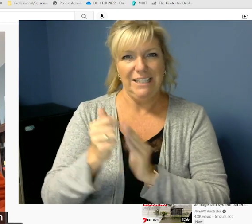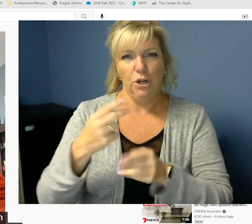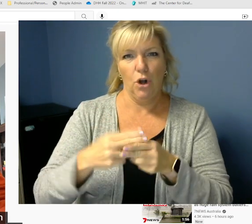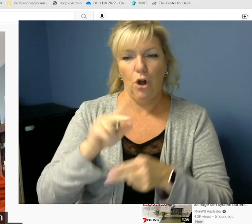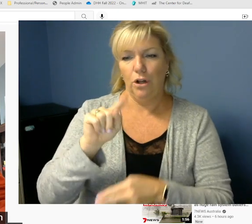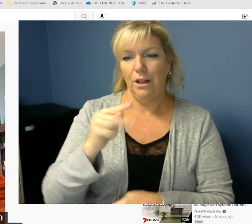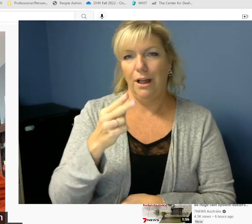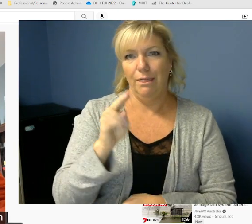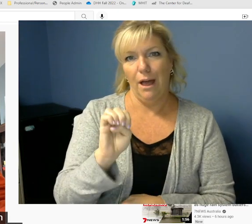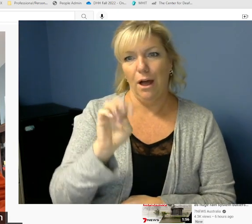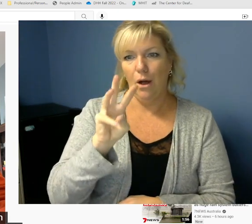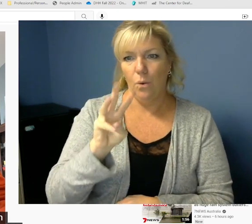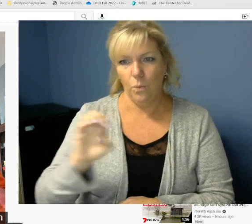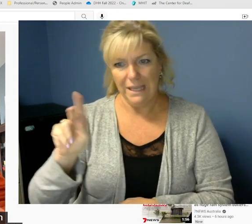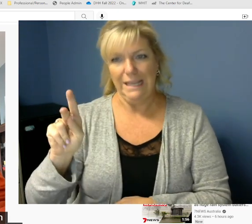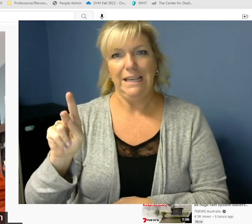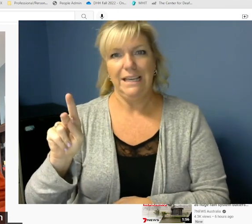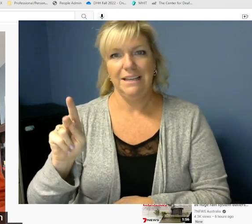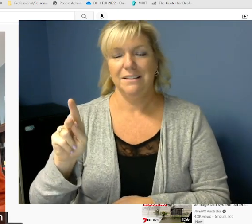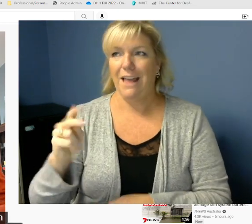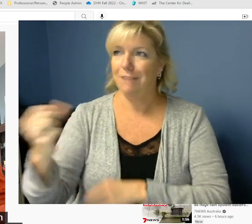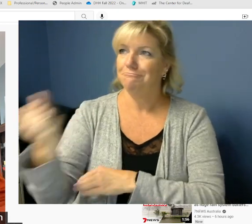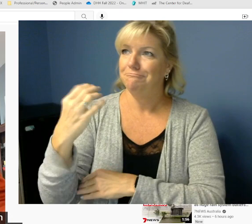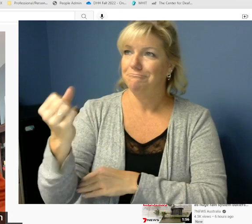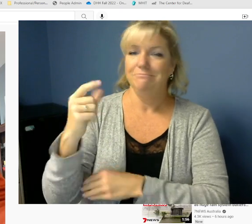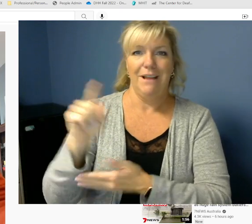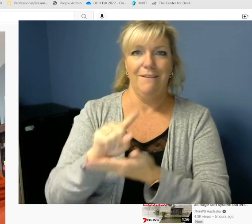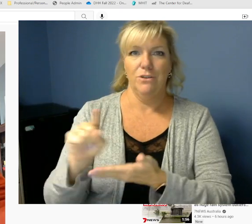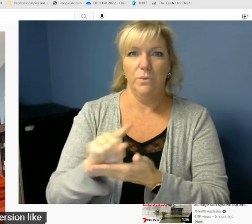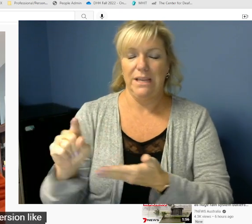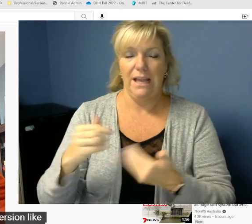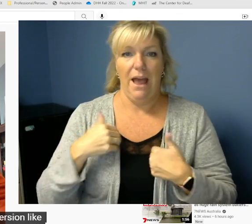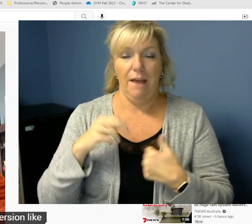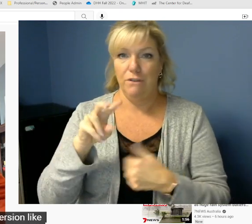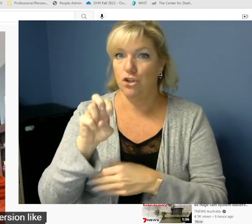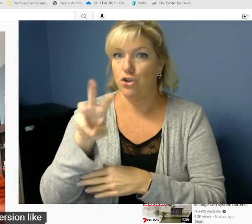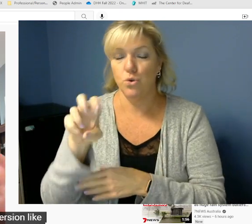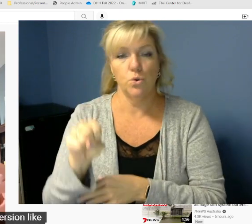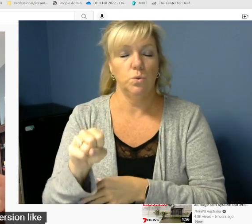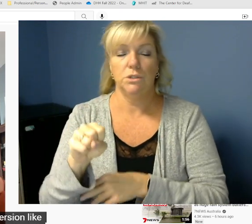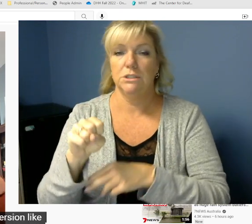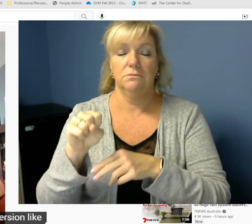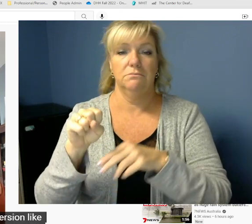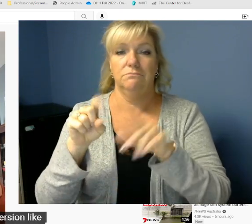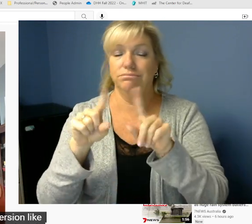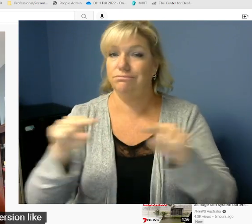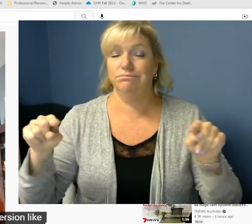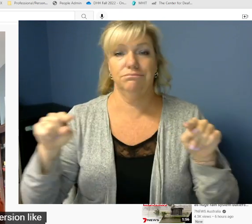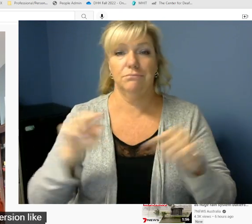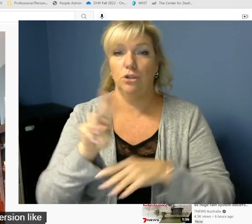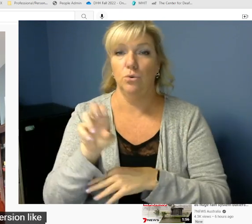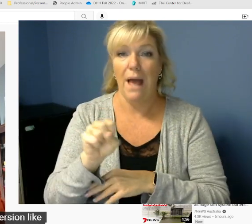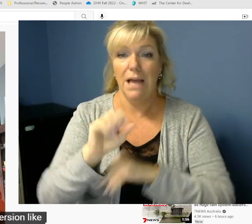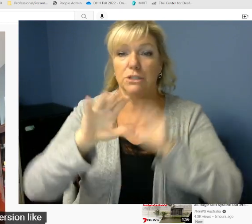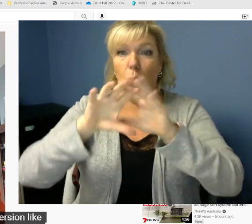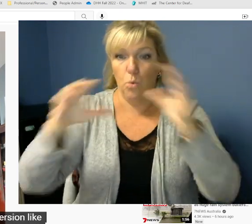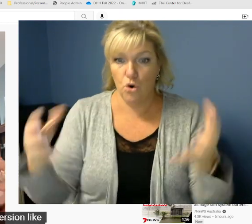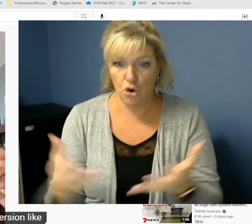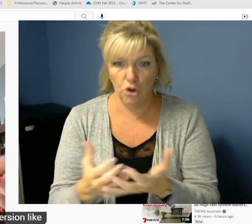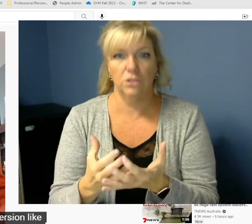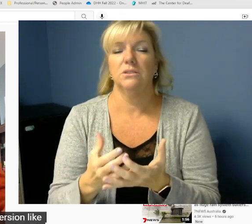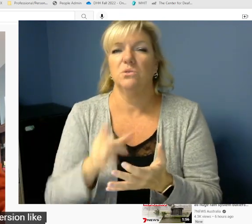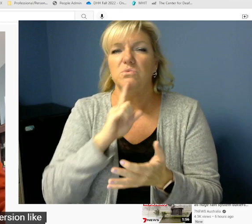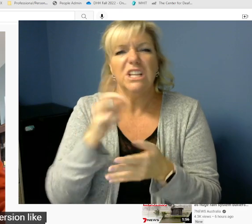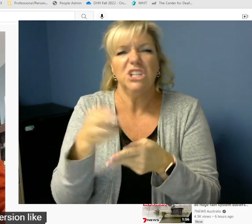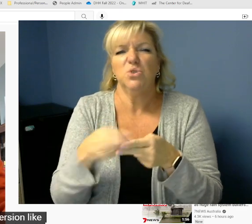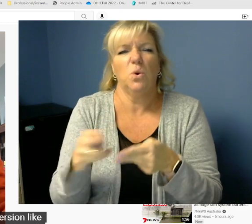of the week's news, like in the United States, around the world, kind of like in a Reader's Digest version, like little short snippets.